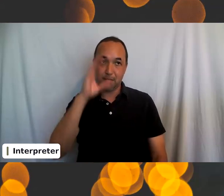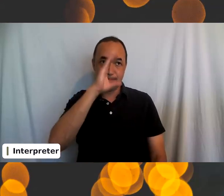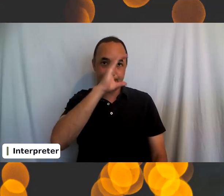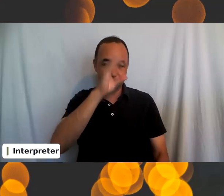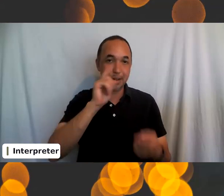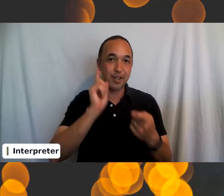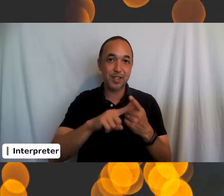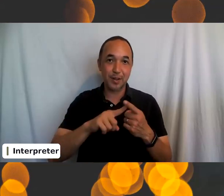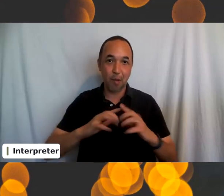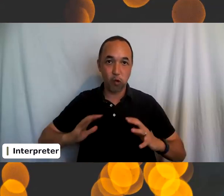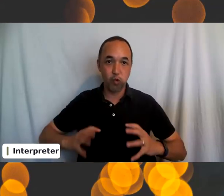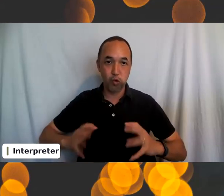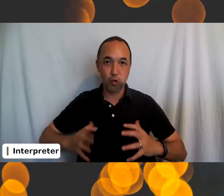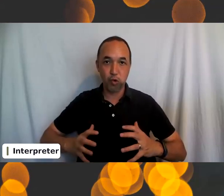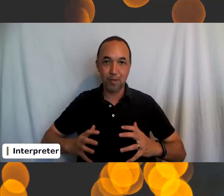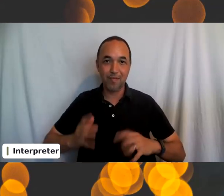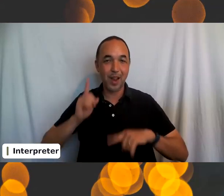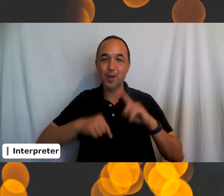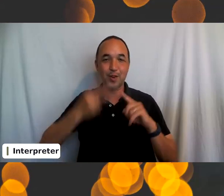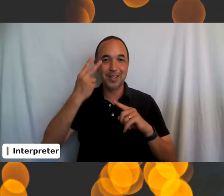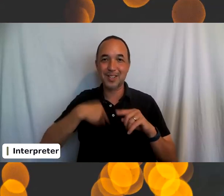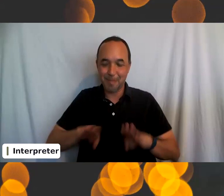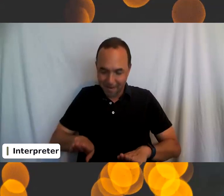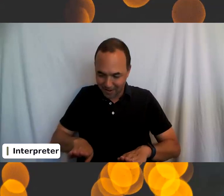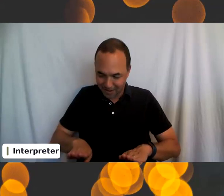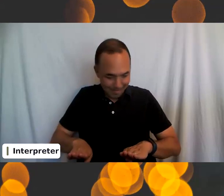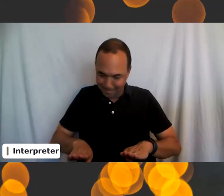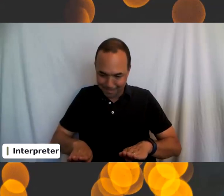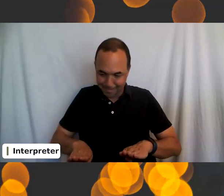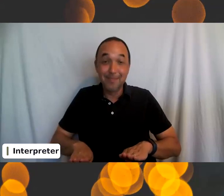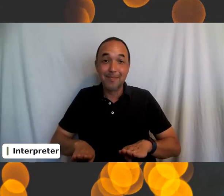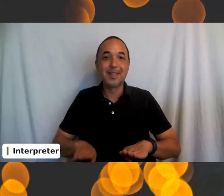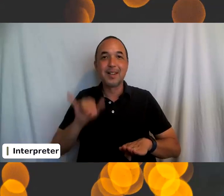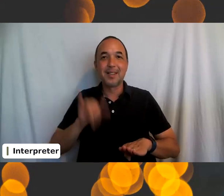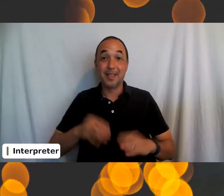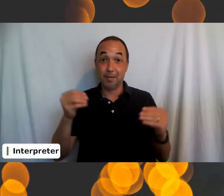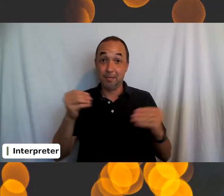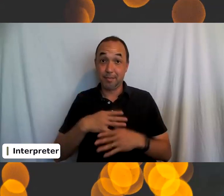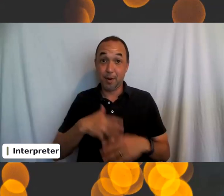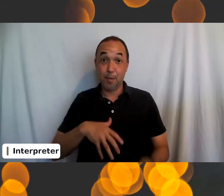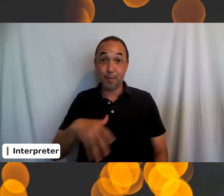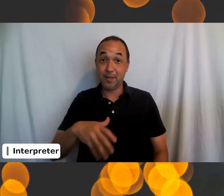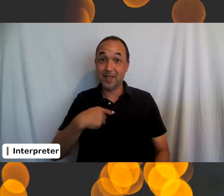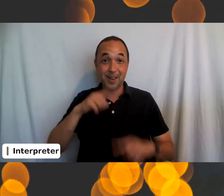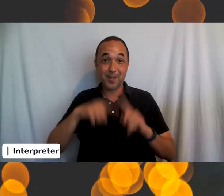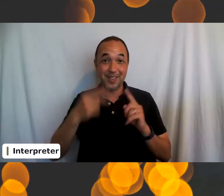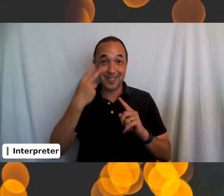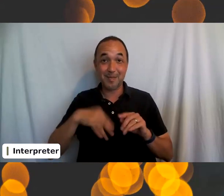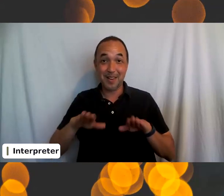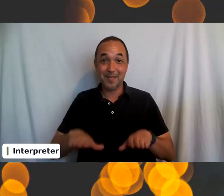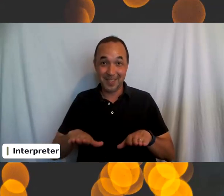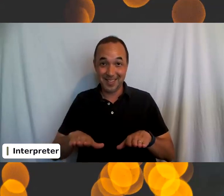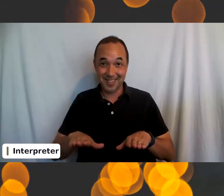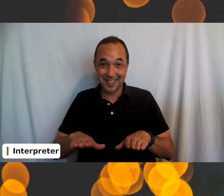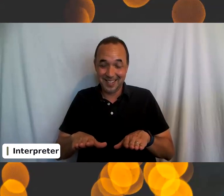labor. I couldn't see my feet. That was the most scary part of investigating, by the way, pregnant, was that I couldn't see my feet in these really